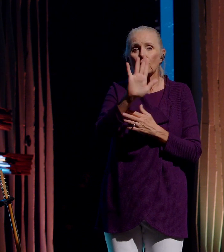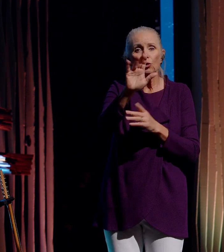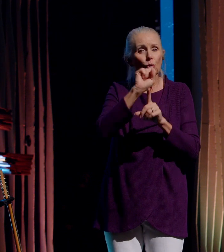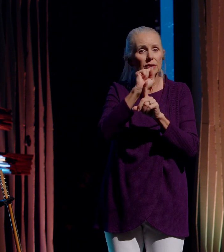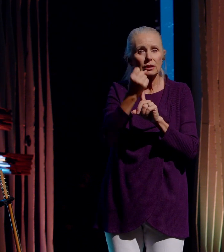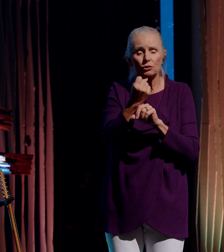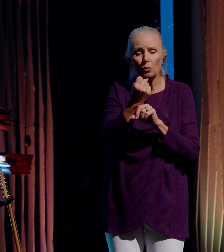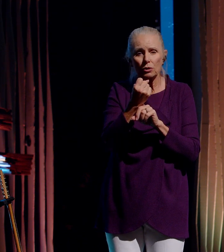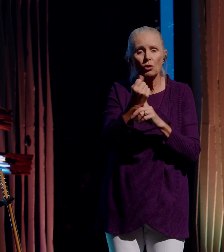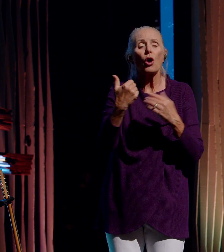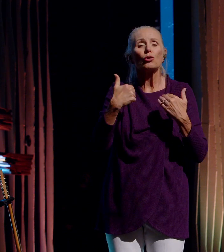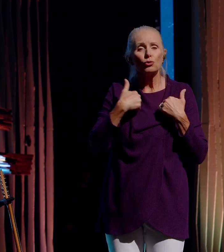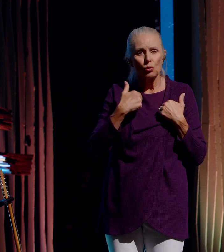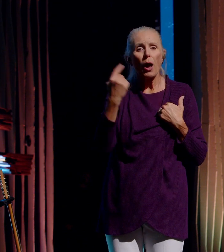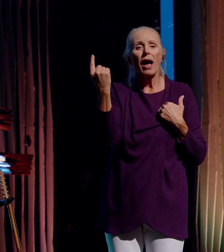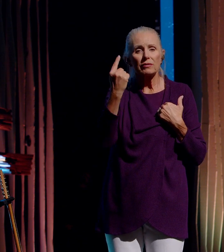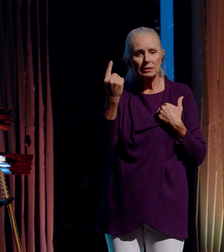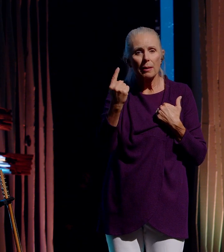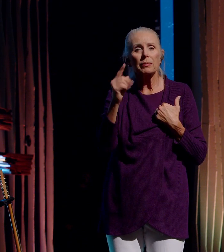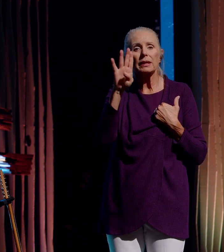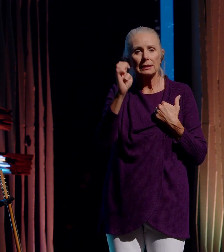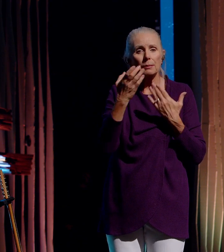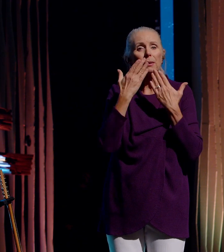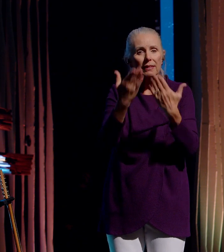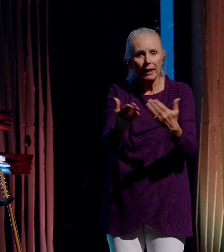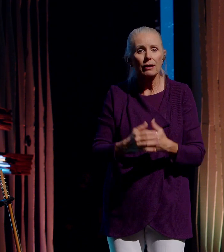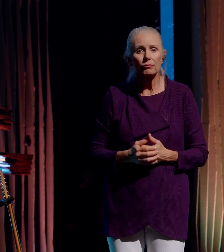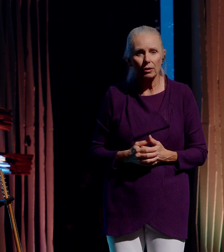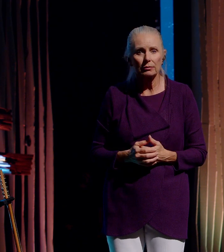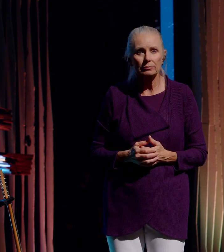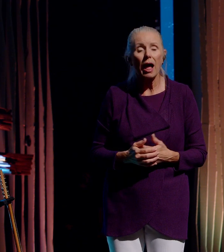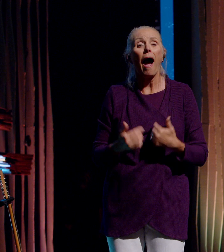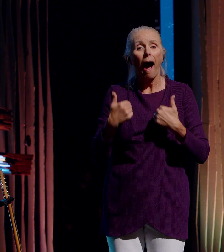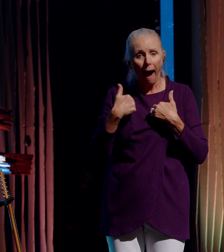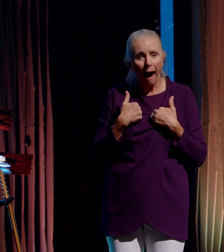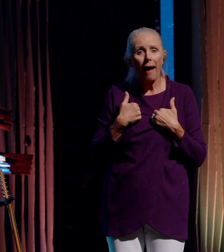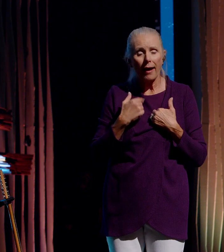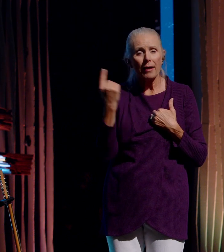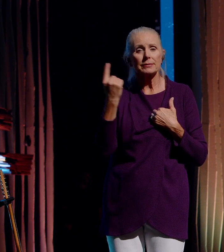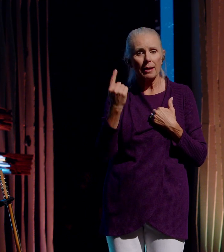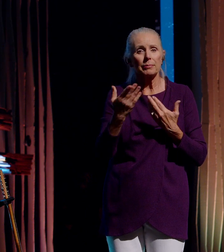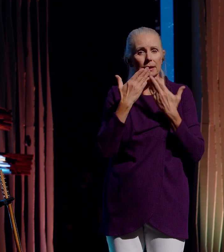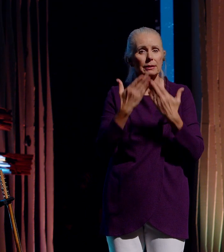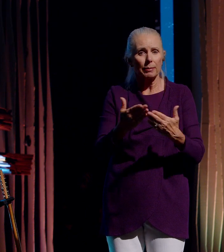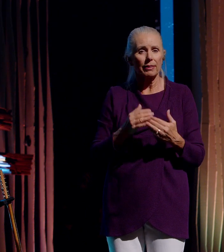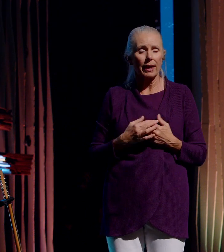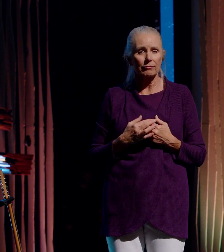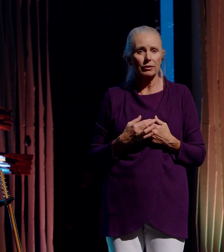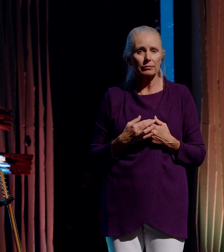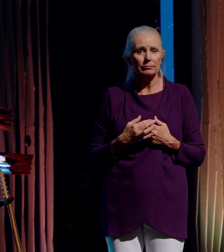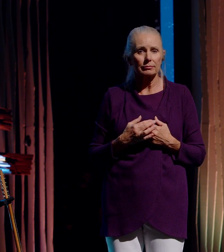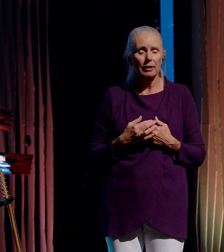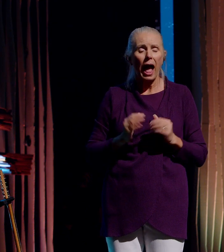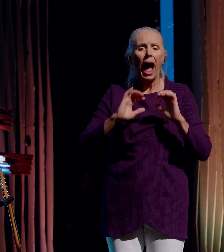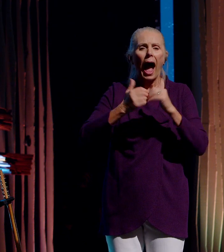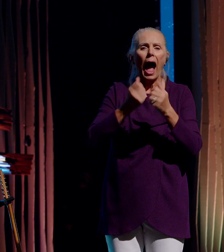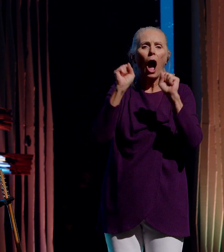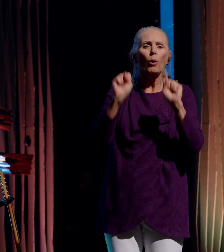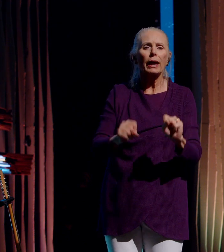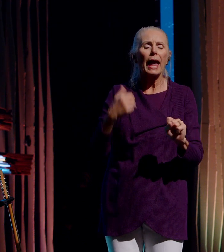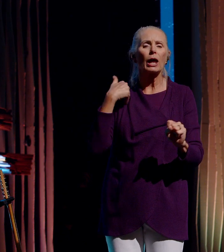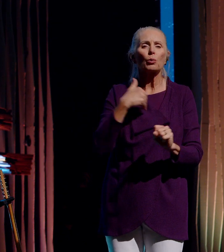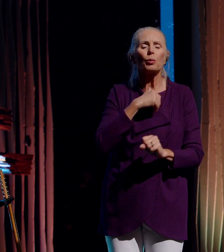for. I've got something to be thankful for. And as verses 16 through 19 show, how could we not